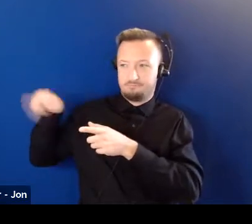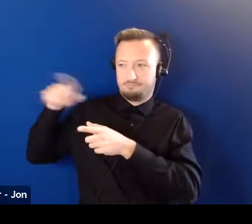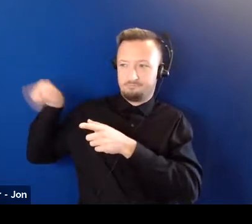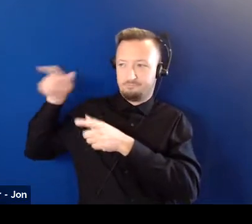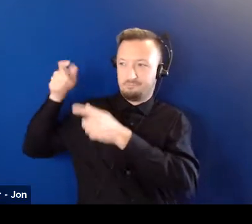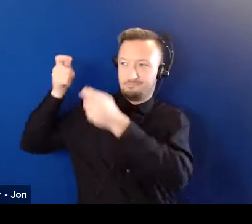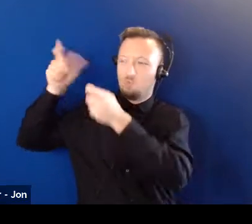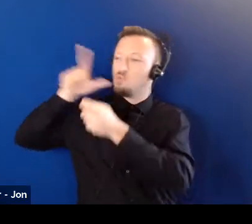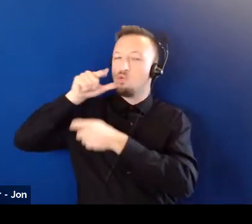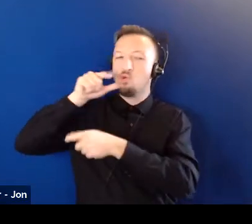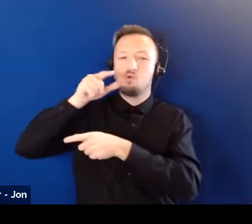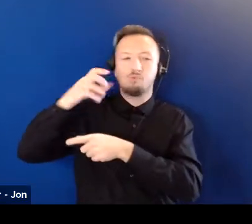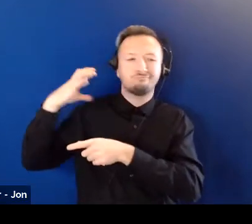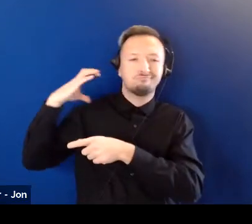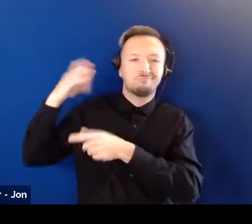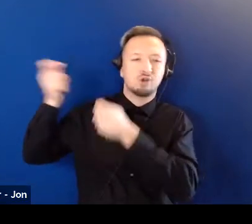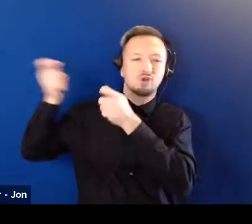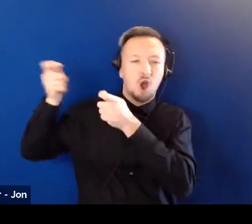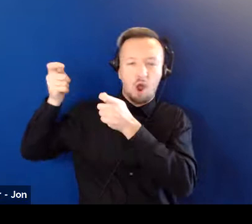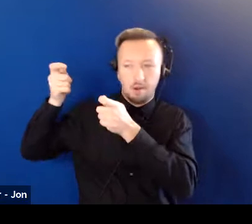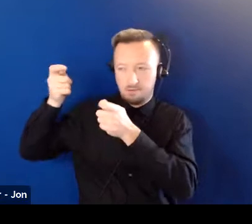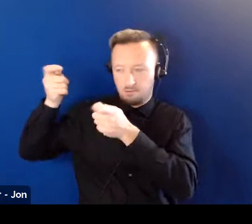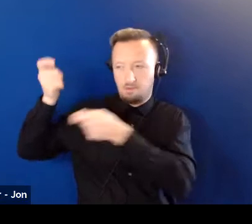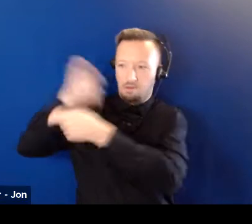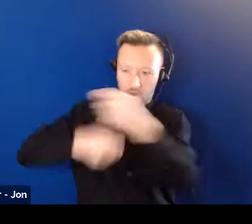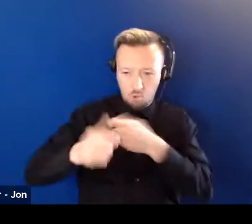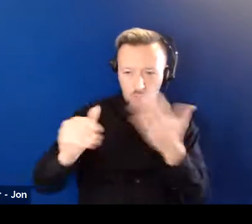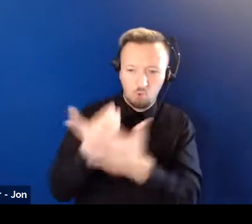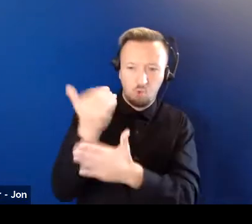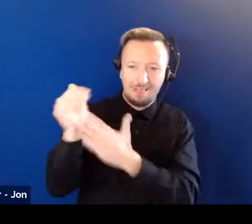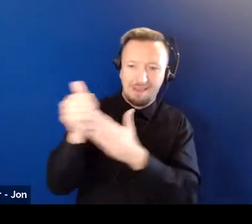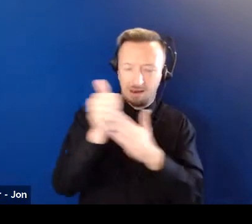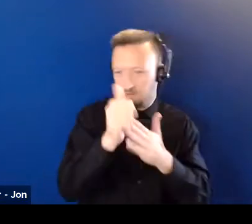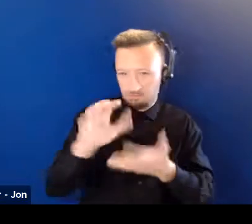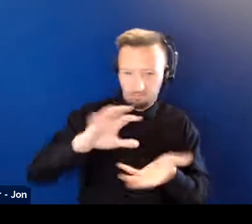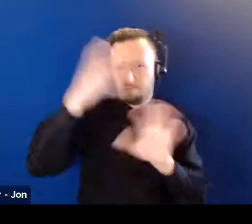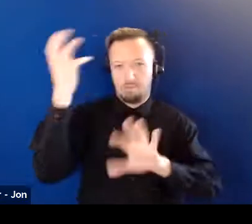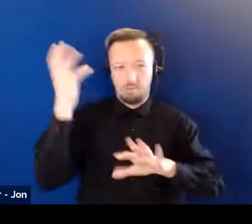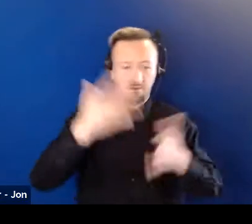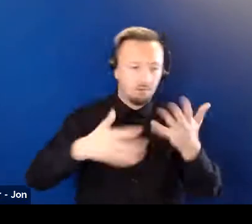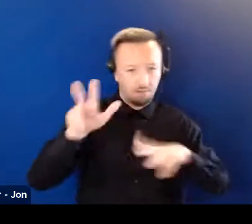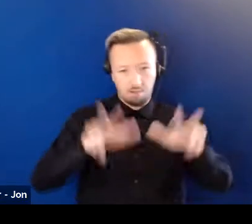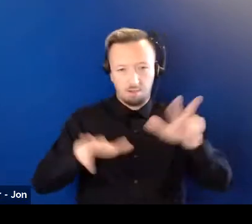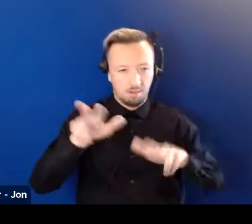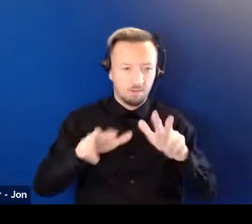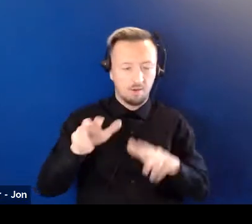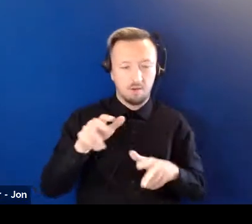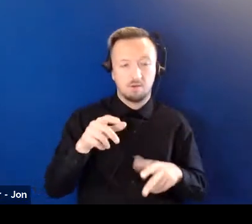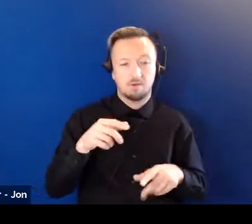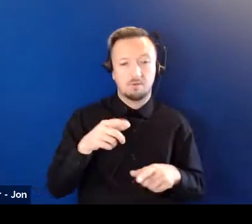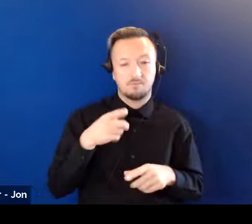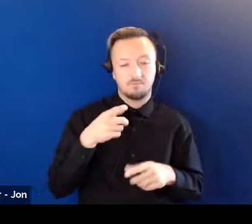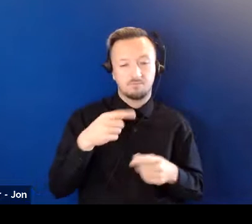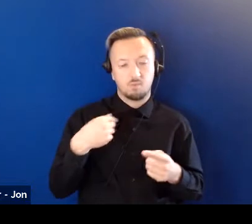in charge. And we really looked at this project as, number one, all of the things that you've already heard for the consumers in